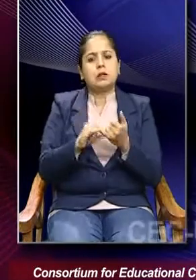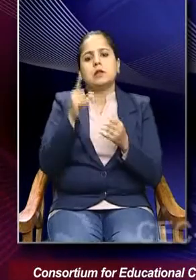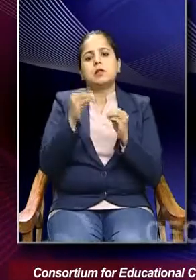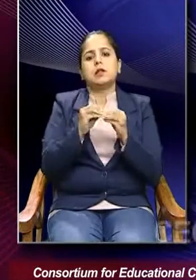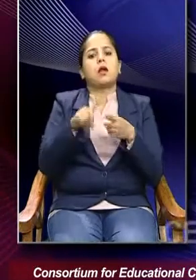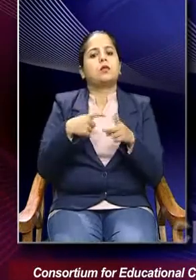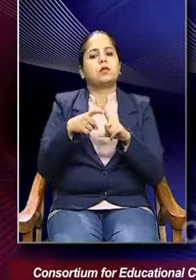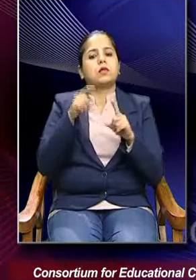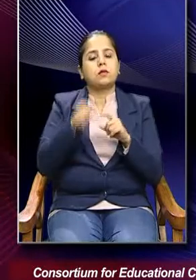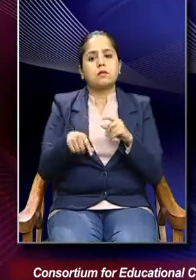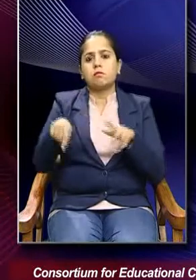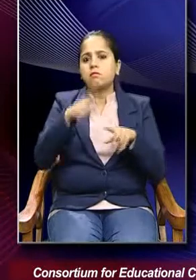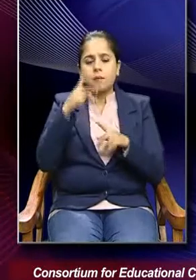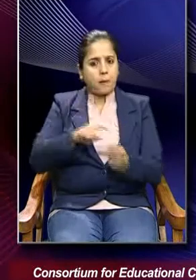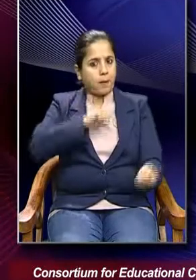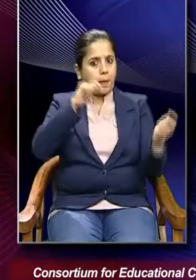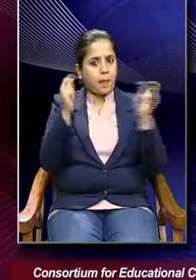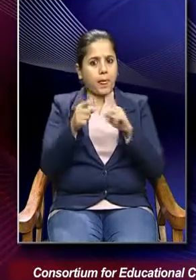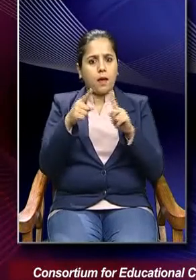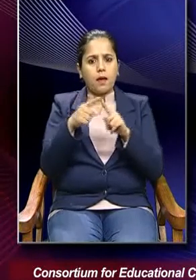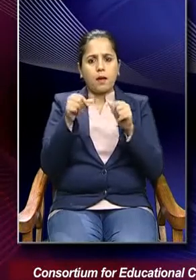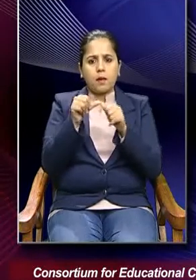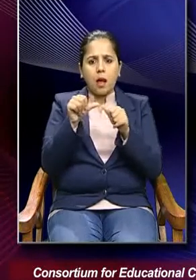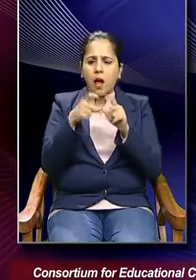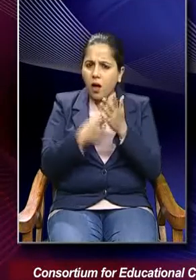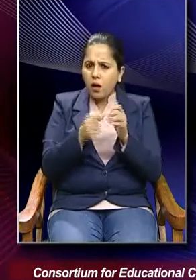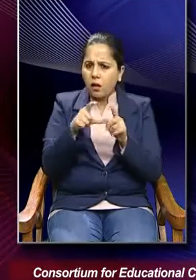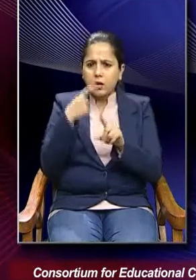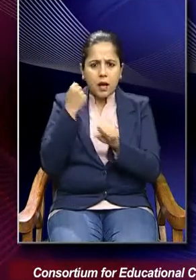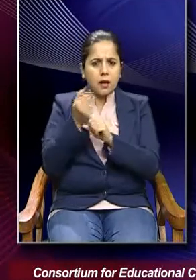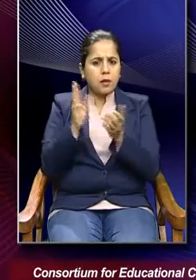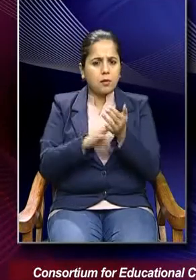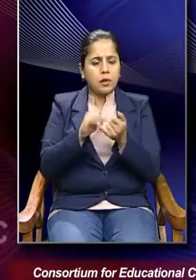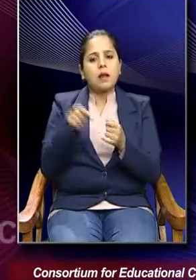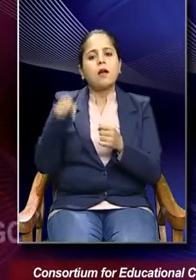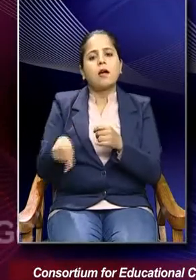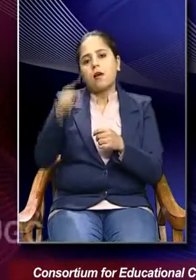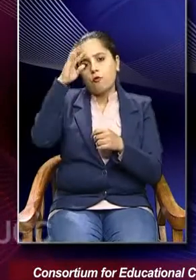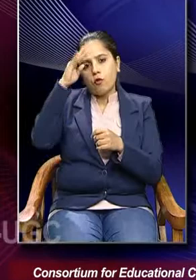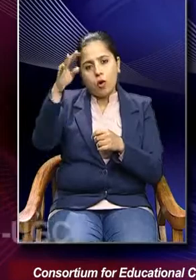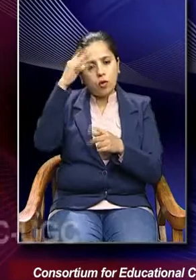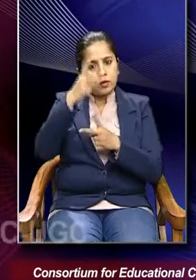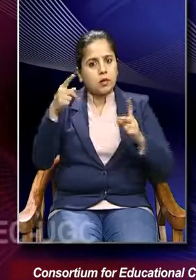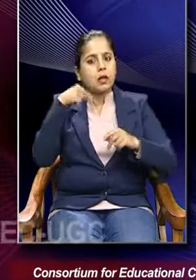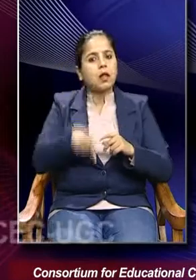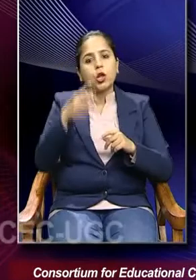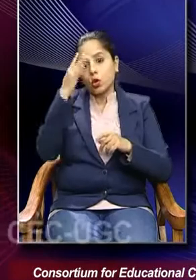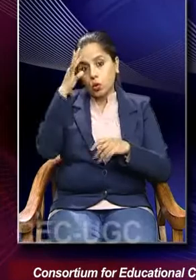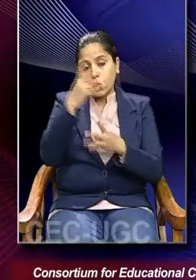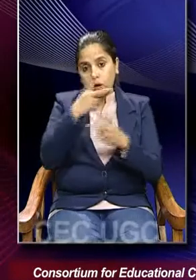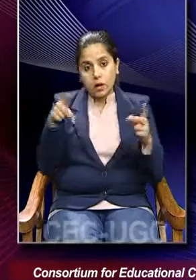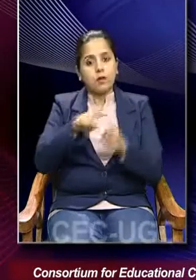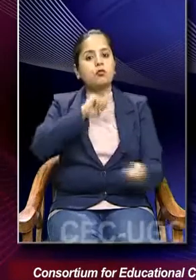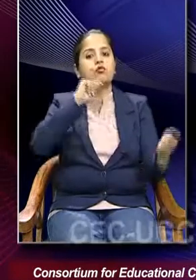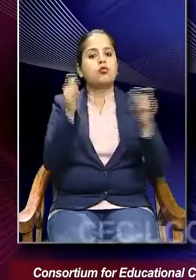is paradigms. Paradigms, what are paradigms? Paradigms are philosophical theoretical framework which is used